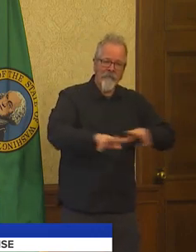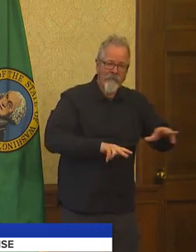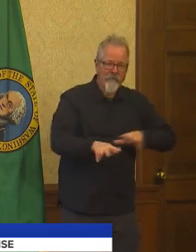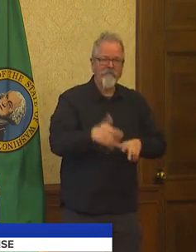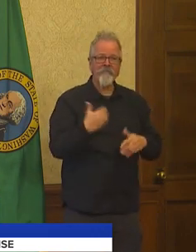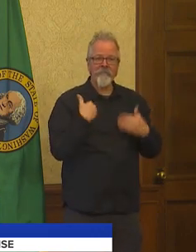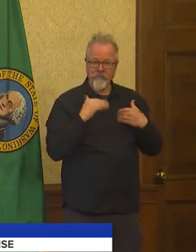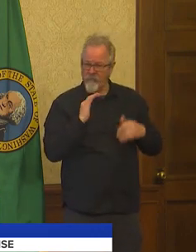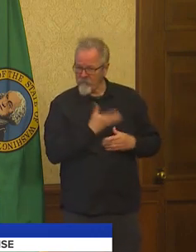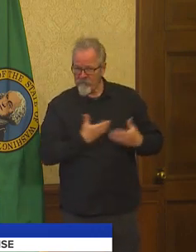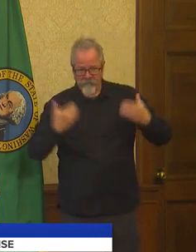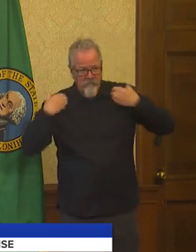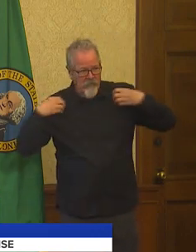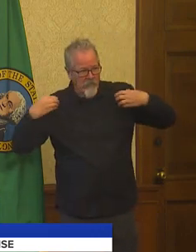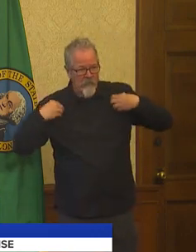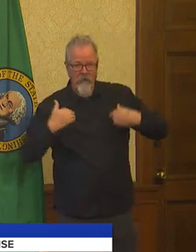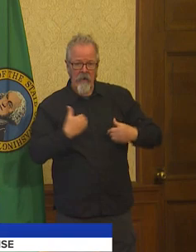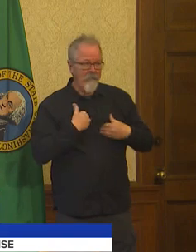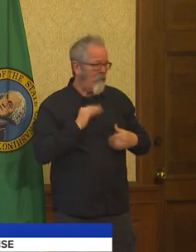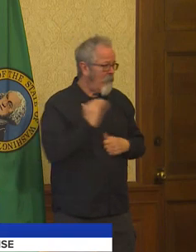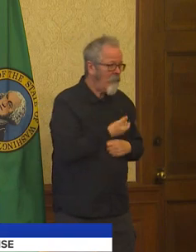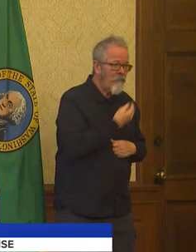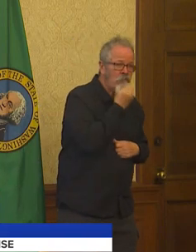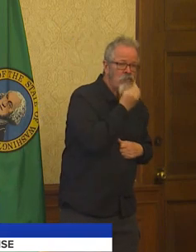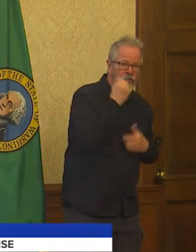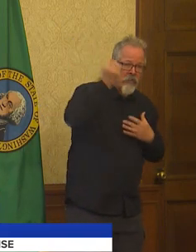comes in regarding the progress of this virus.